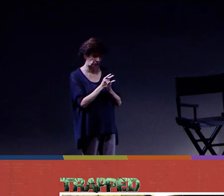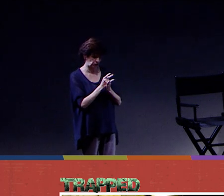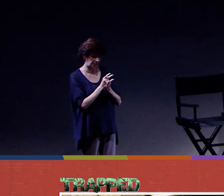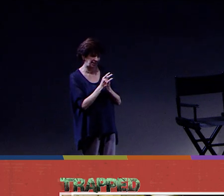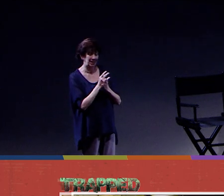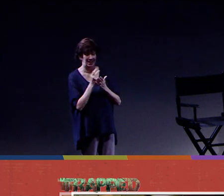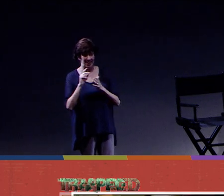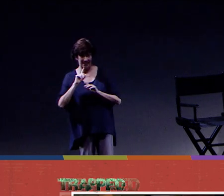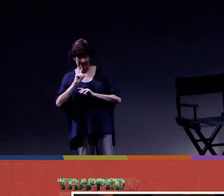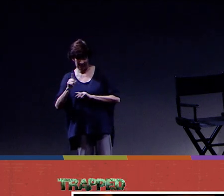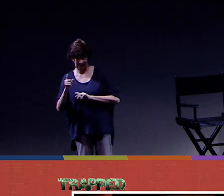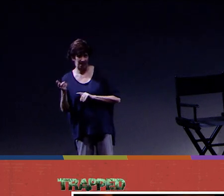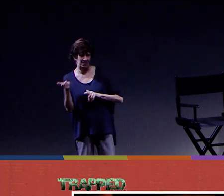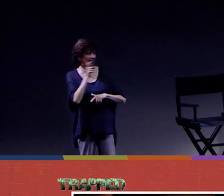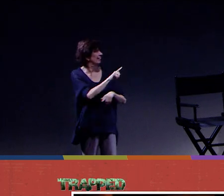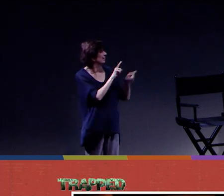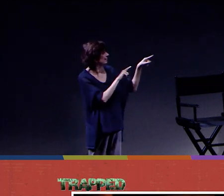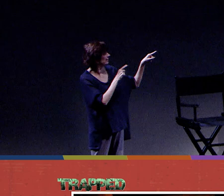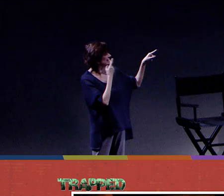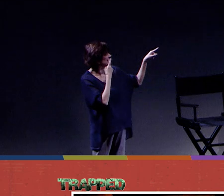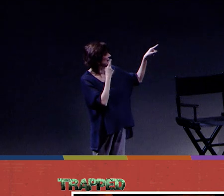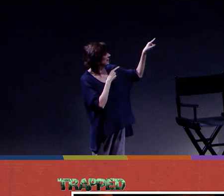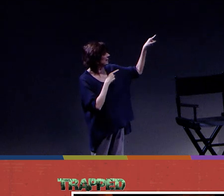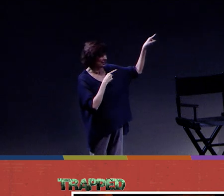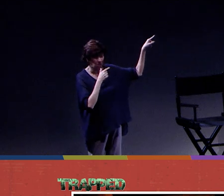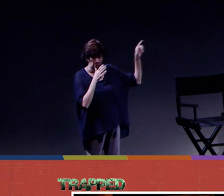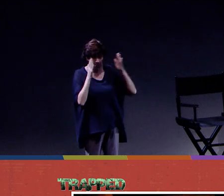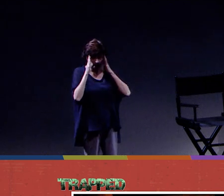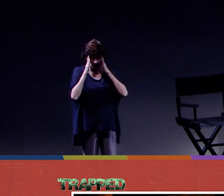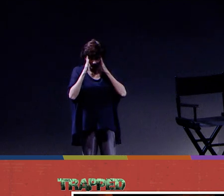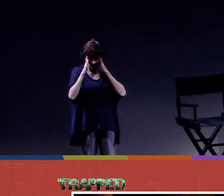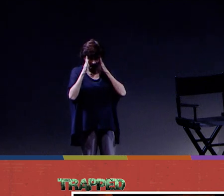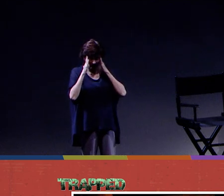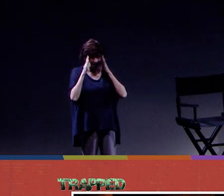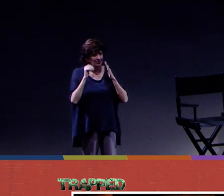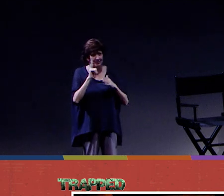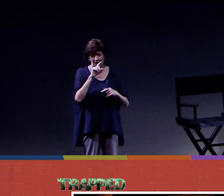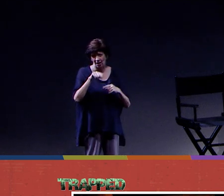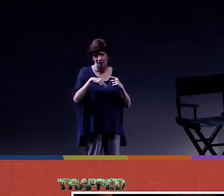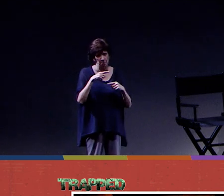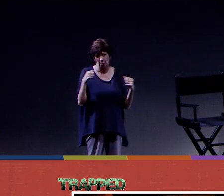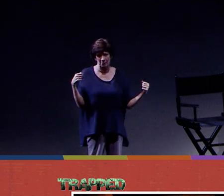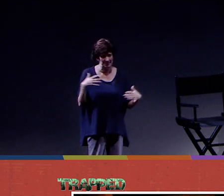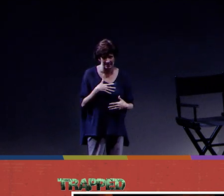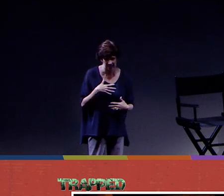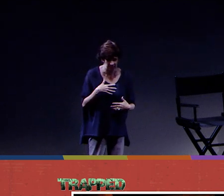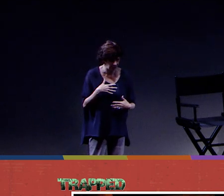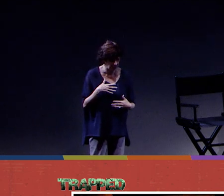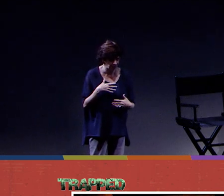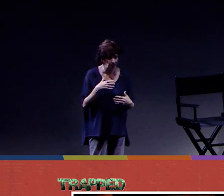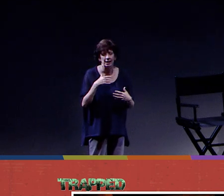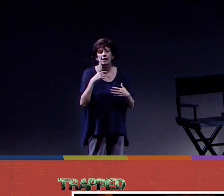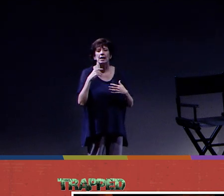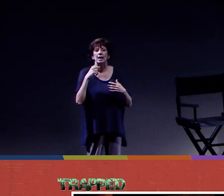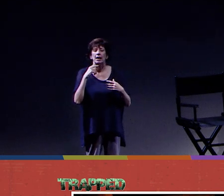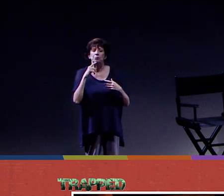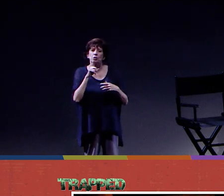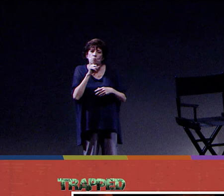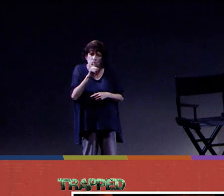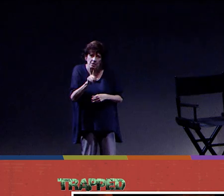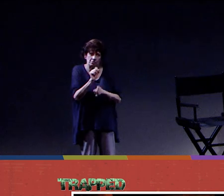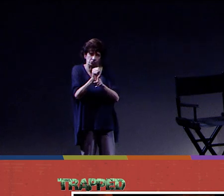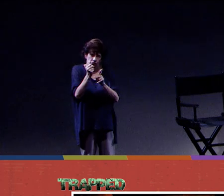this is what it looked like during the show. And as you can see by that woman in the center, this was not about getting scared. This was about a